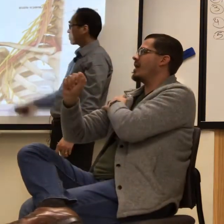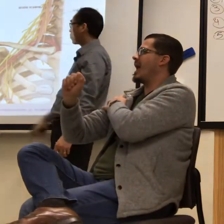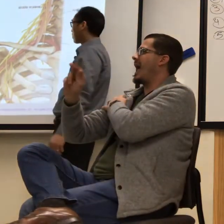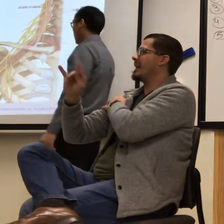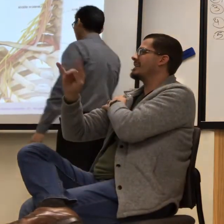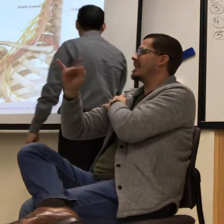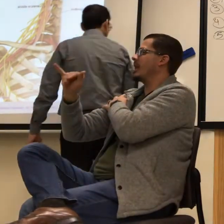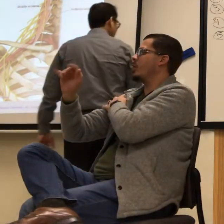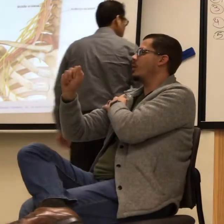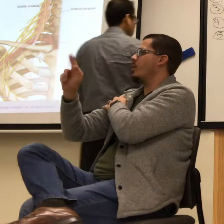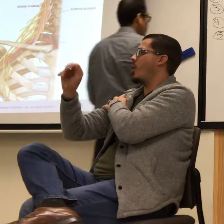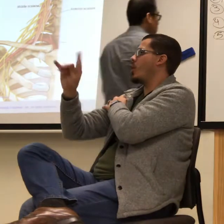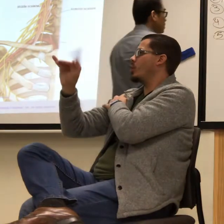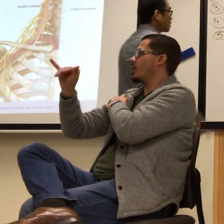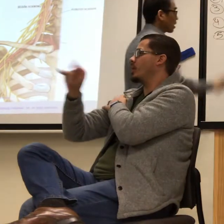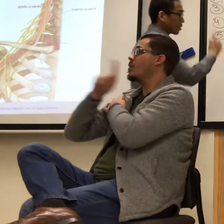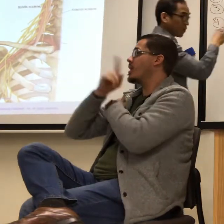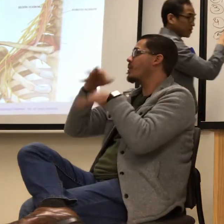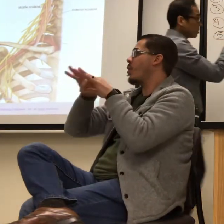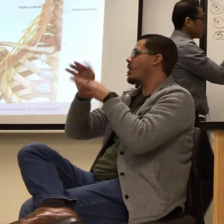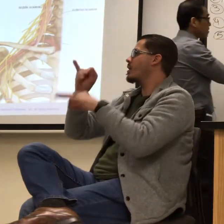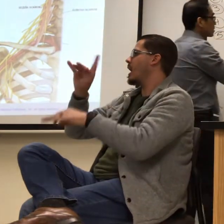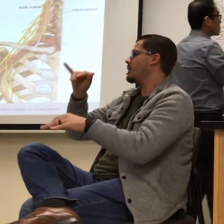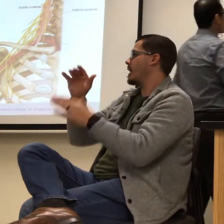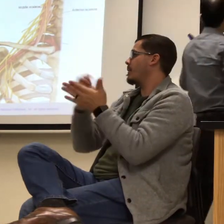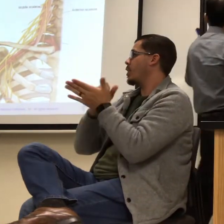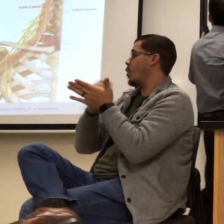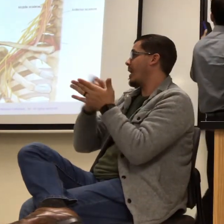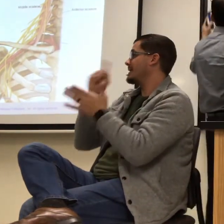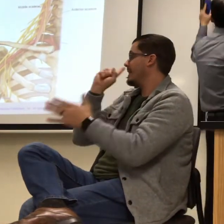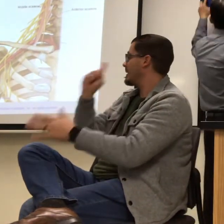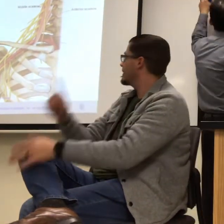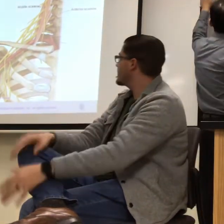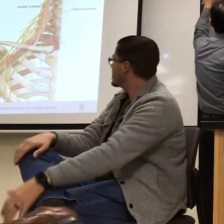artery. So it's important anatomy there. So. I'm going to erase this.